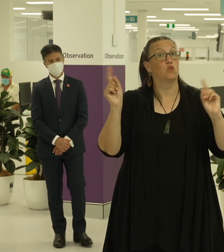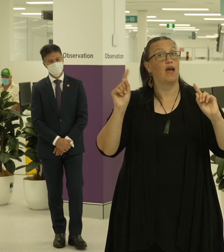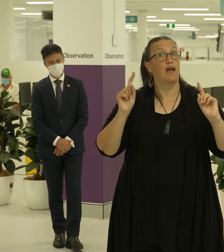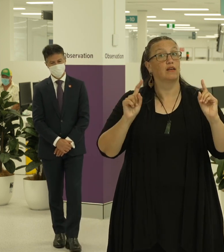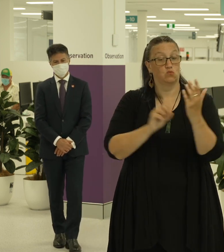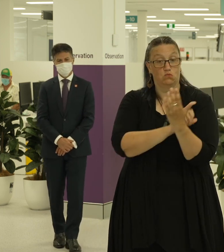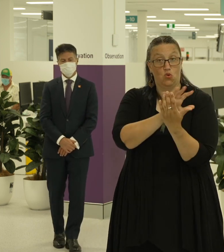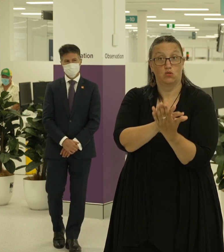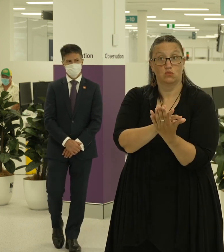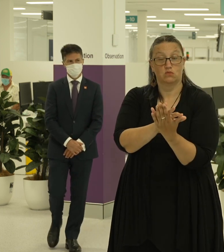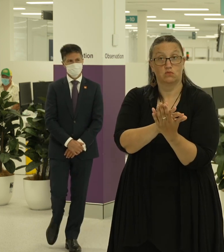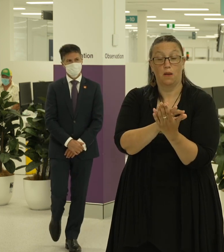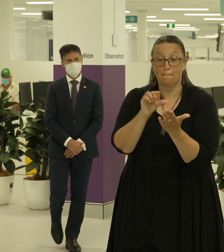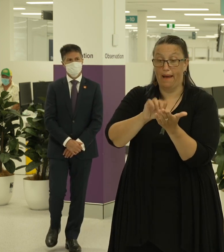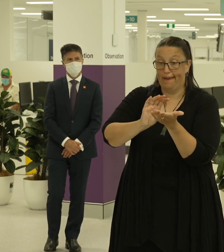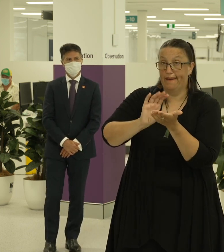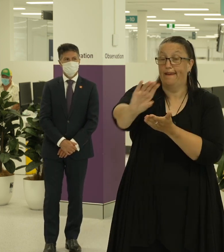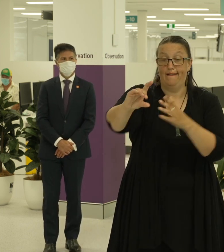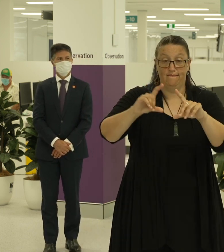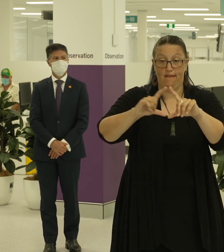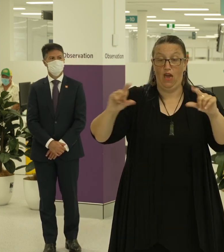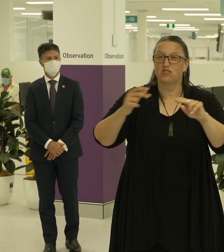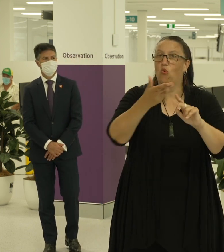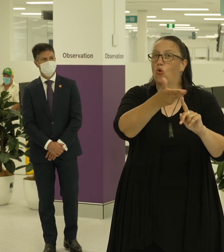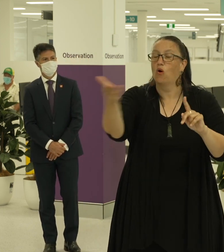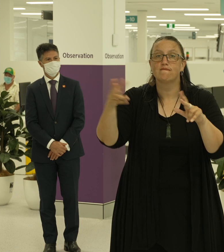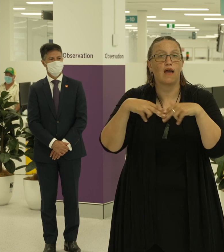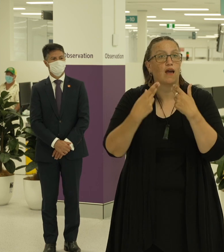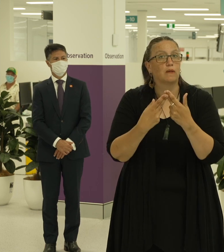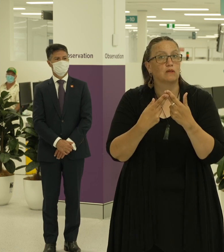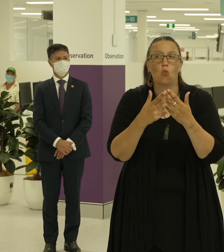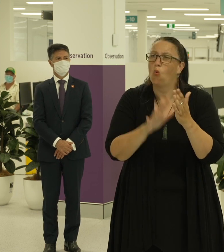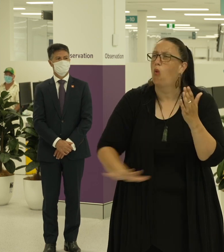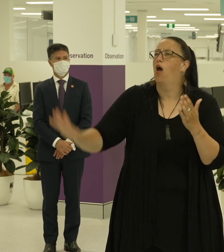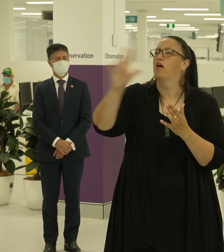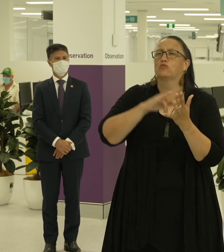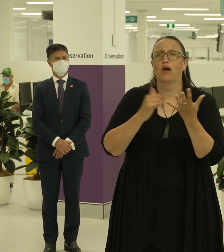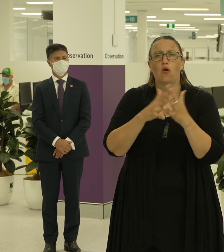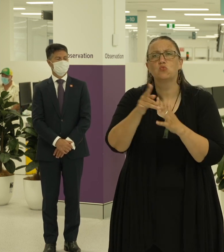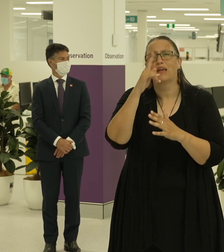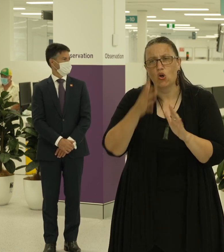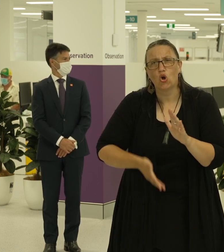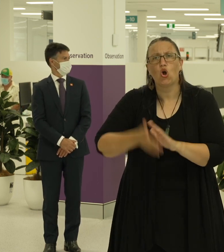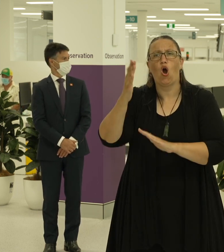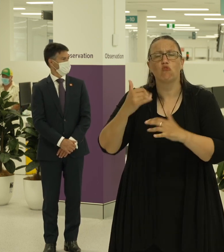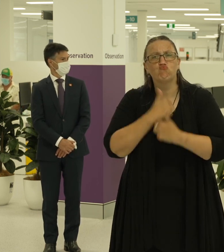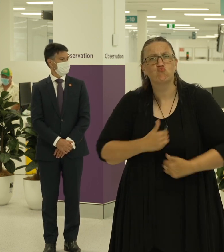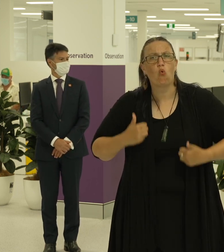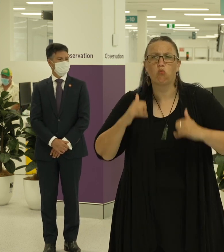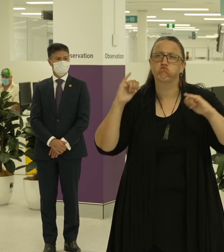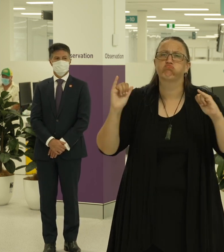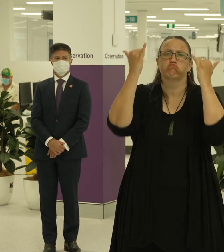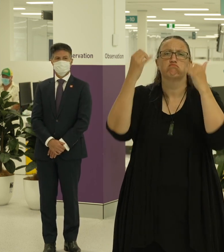put money in the hands of families right across the state, to go out and support our businesses. We